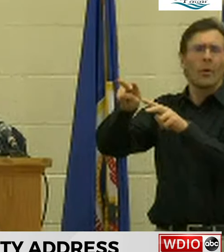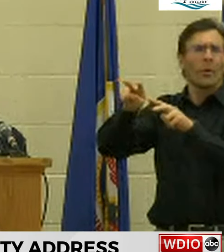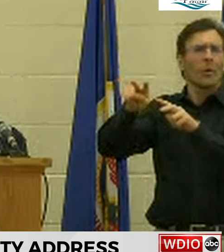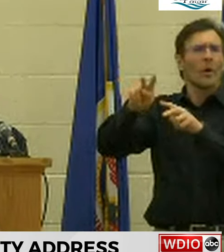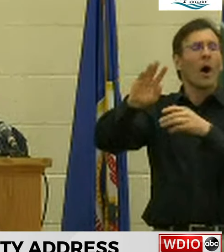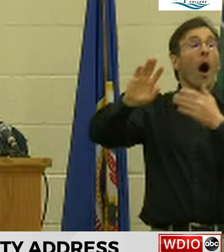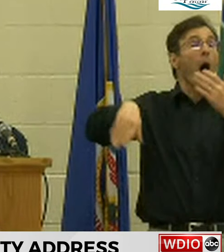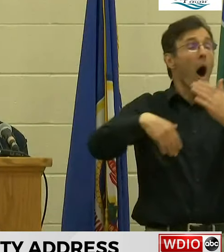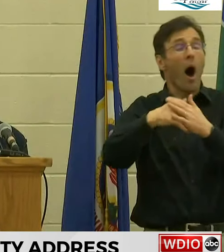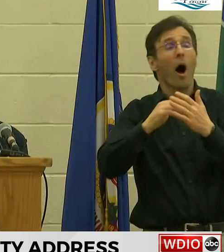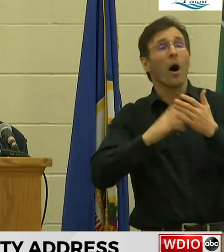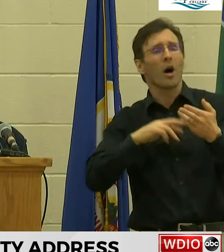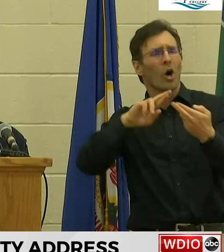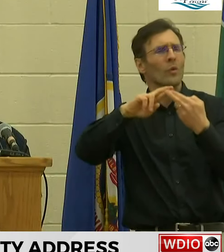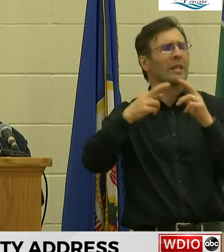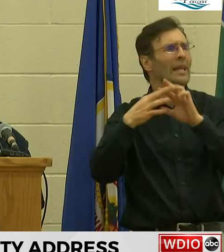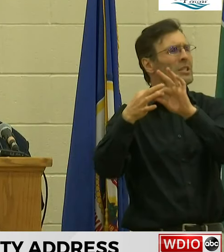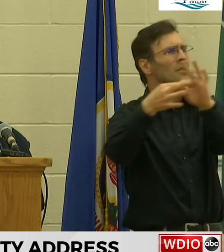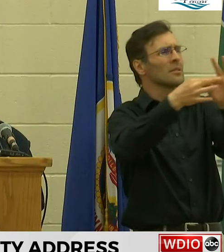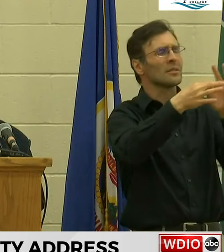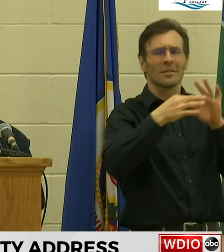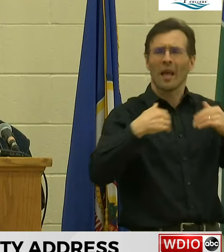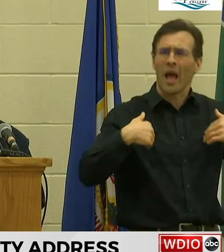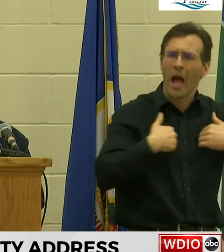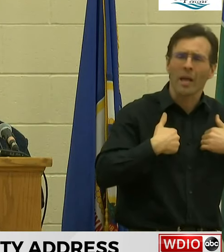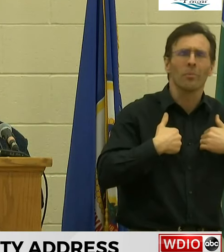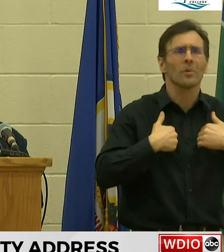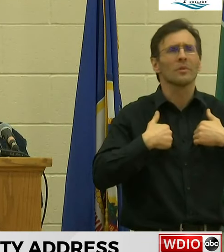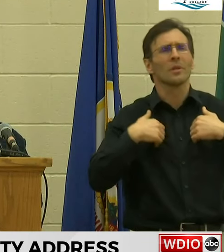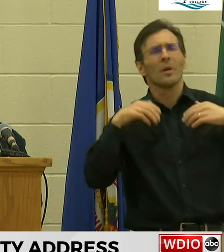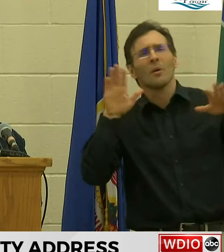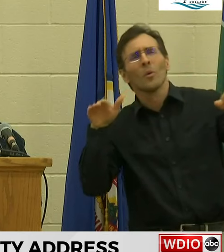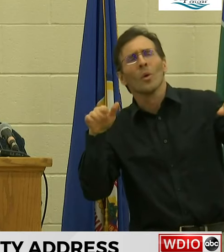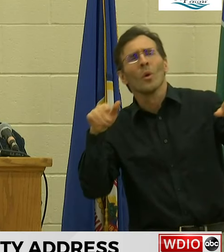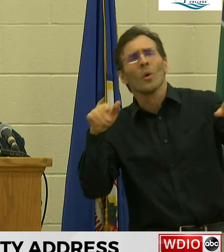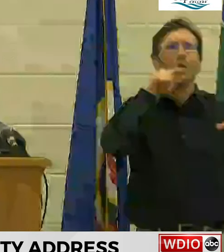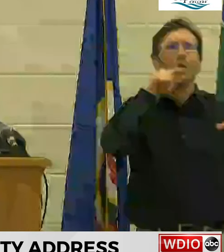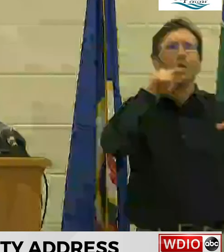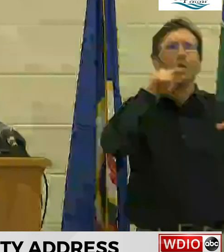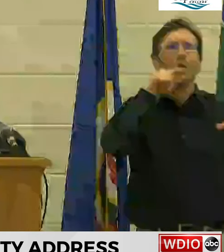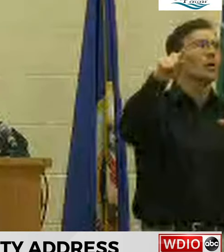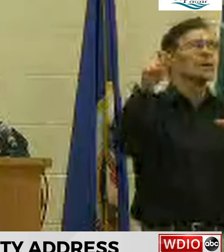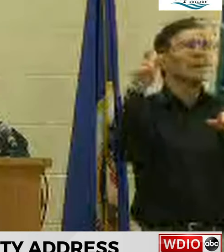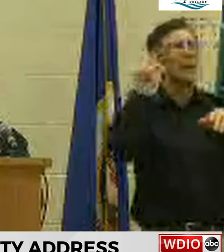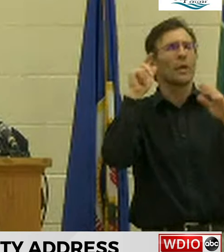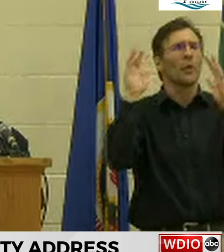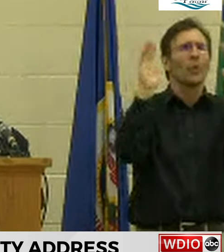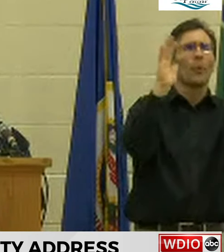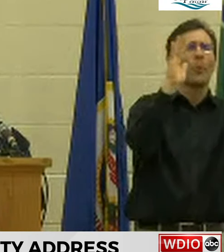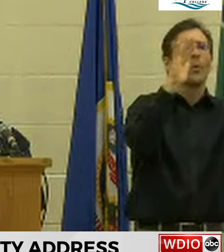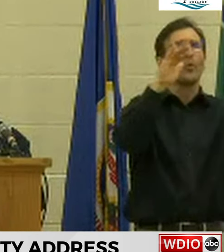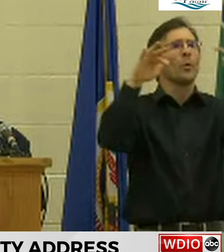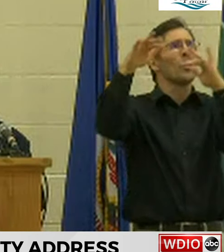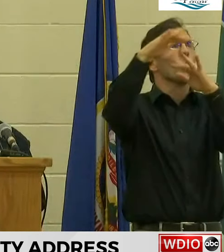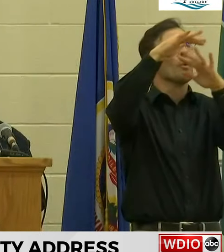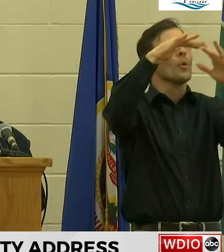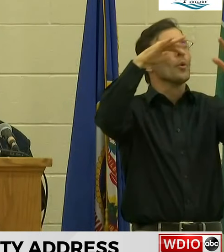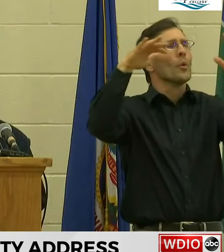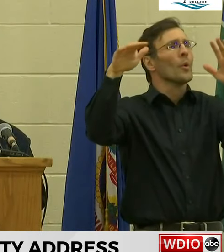our relations that still listen to the wind sing in these